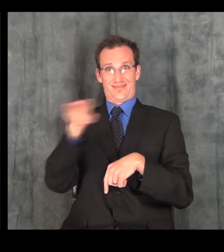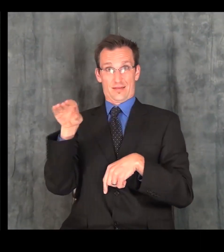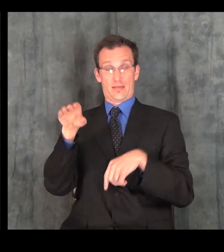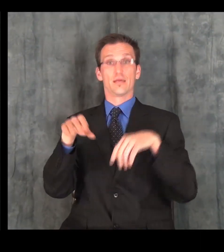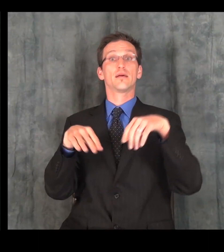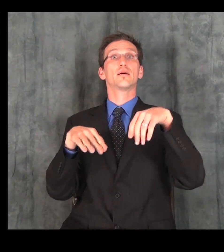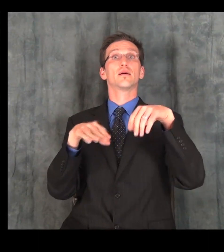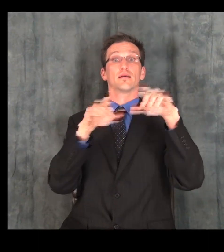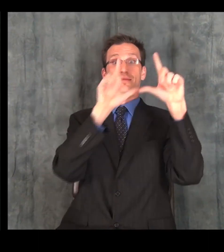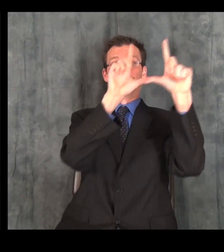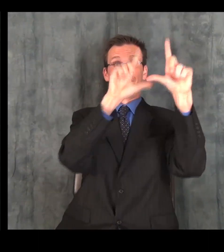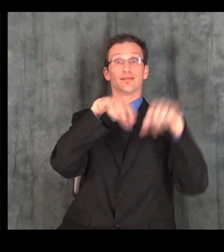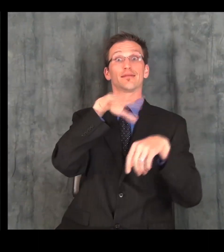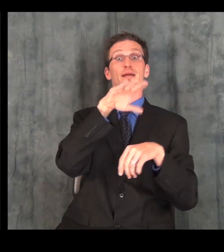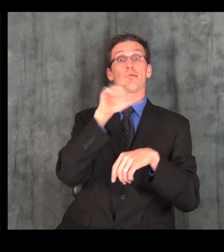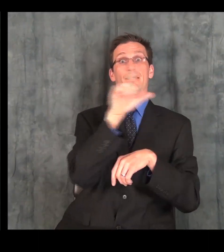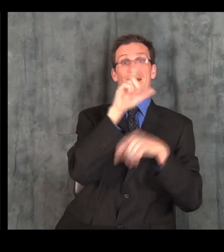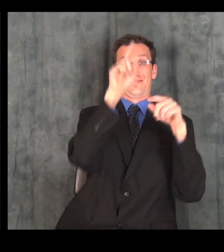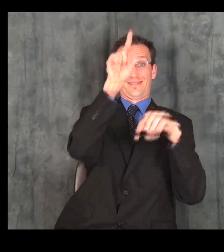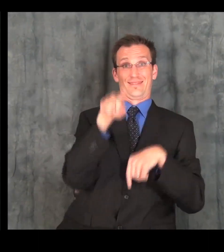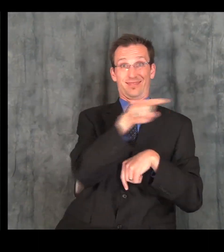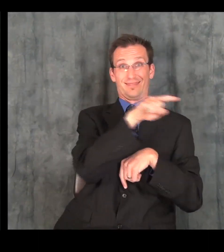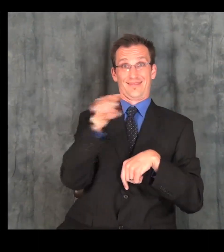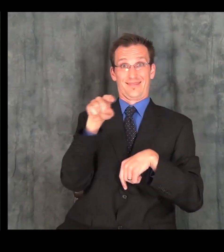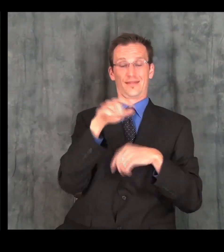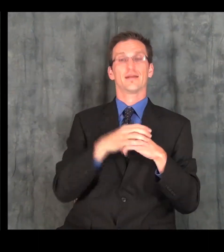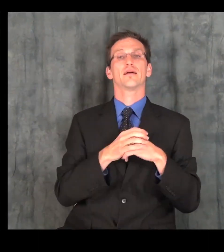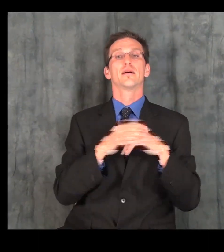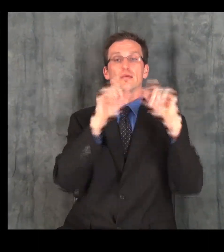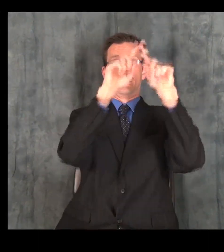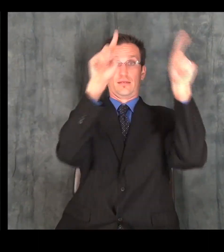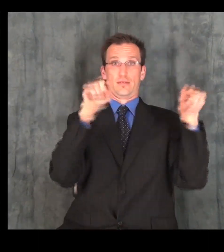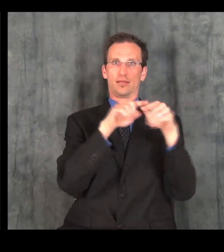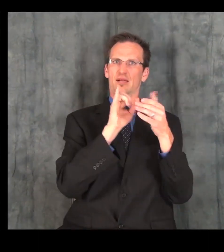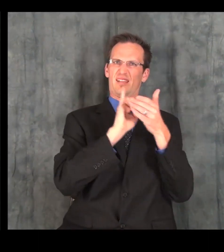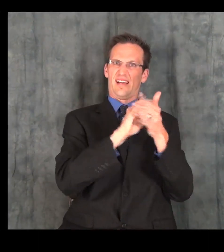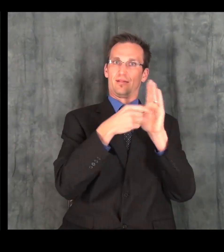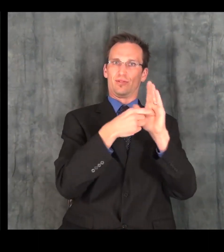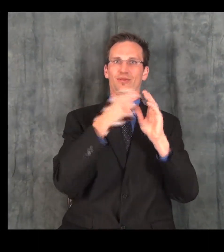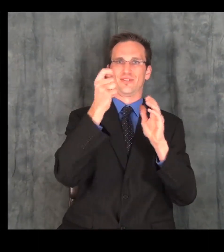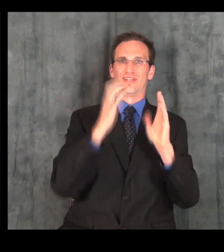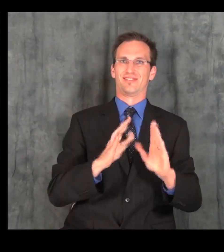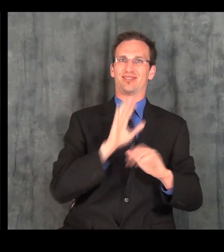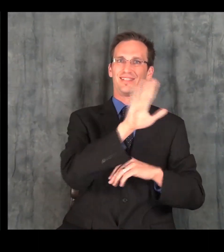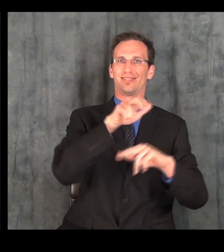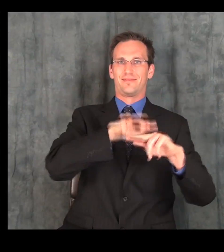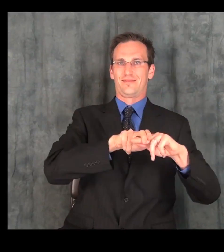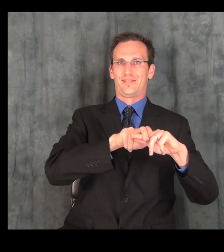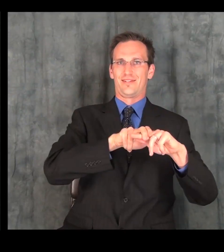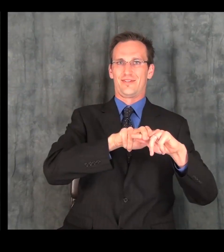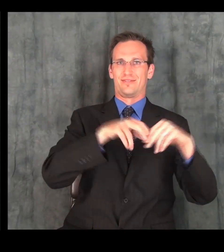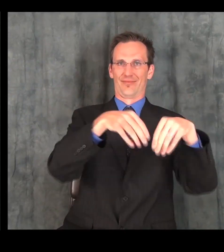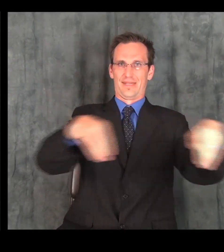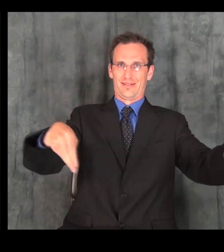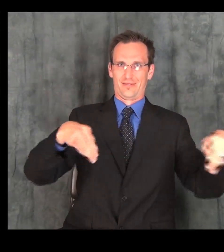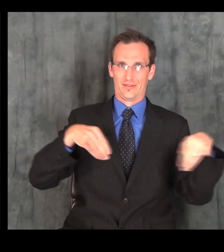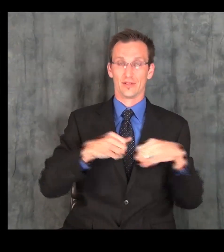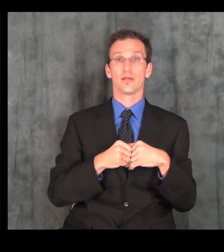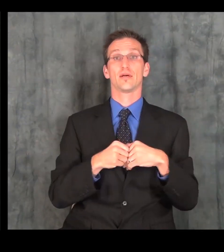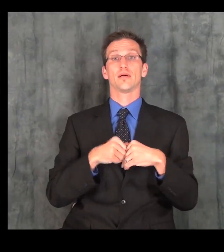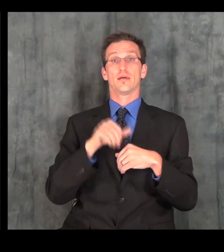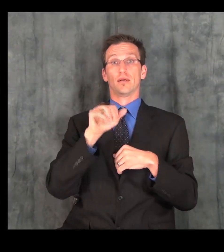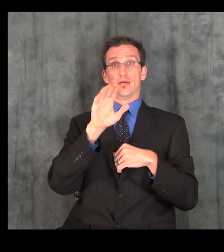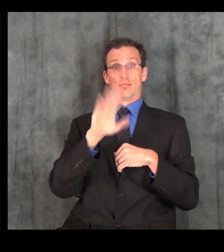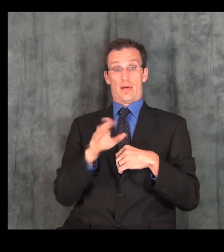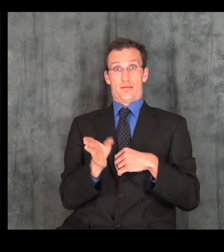top quadrant, if you like, that's the view of the judge's bench, where the judge is sitting. The bottom